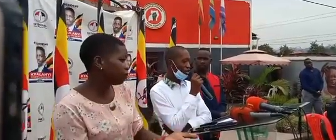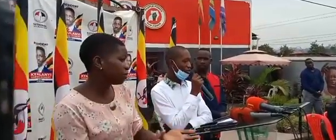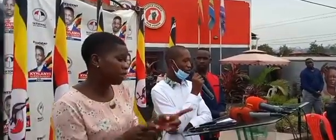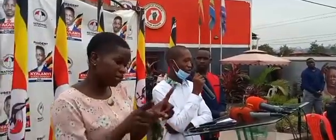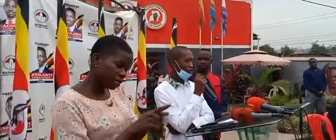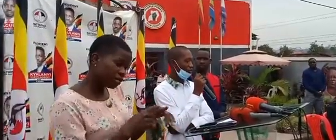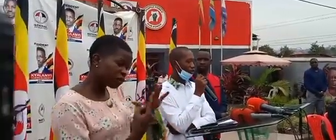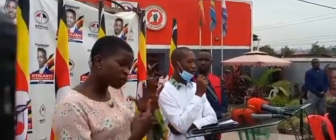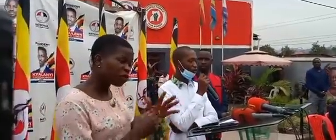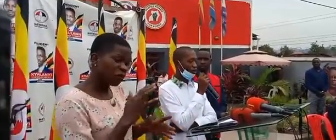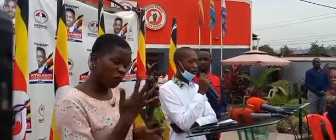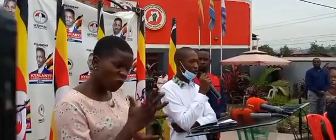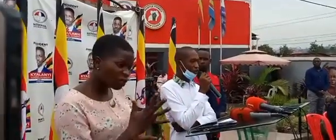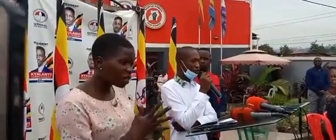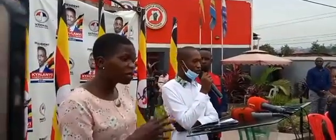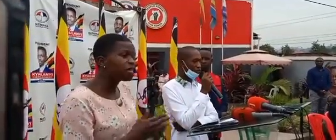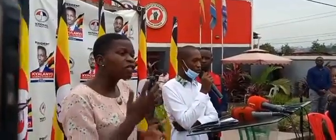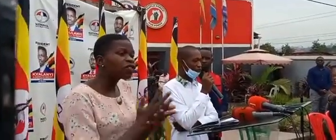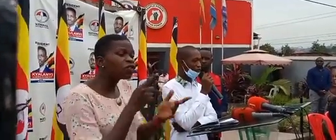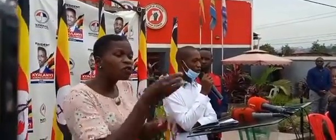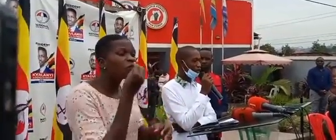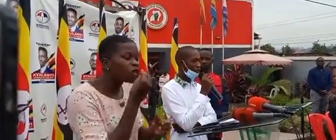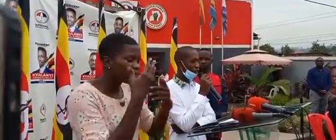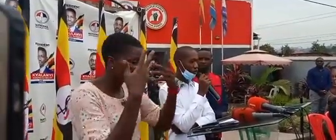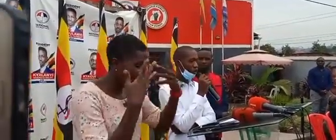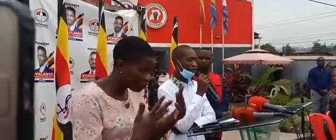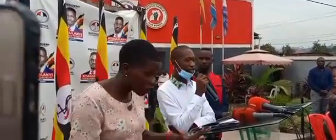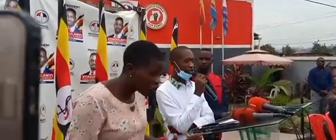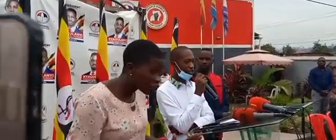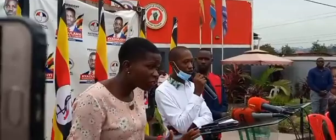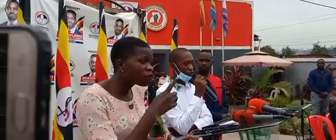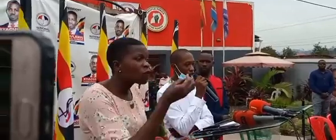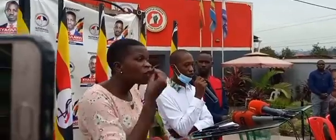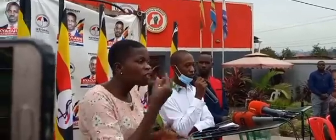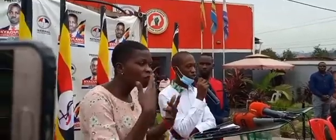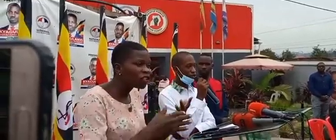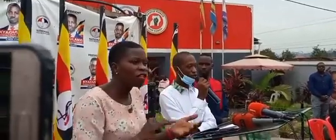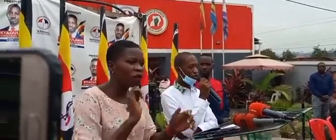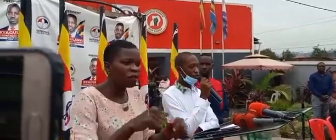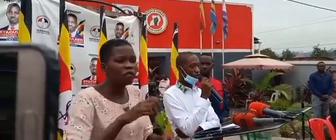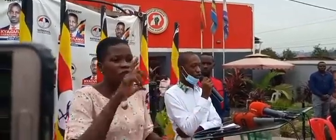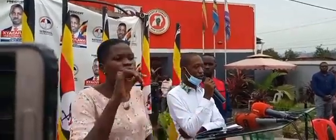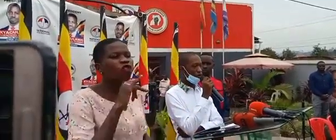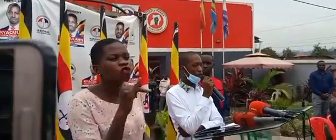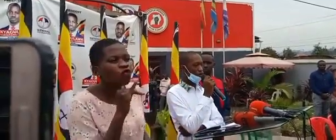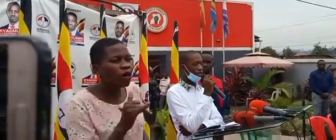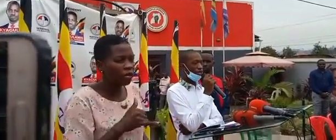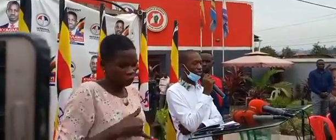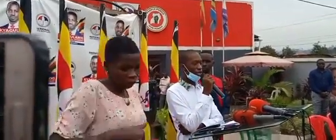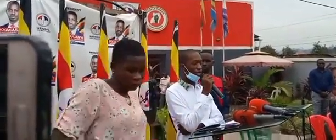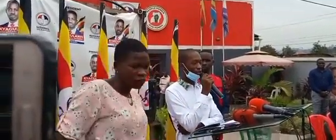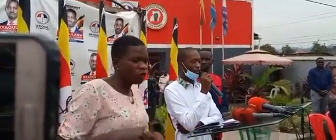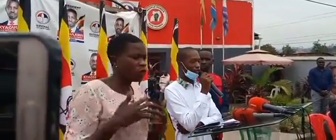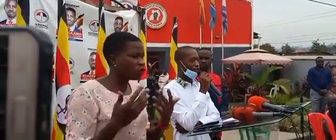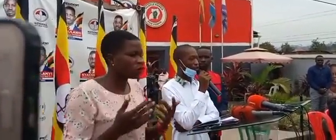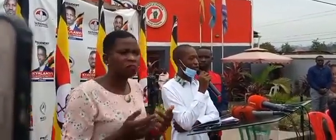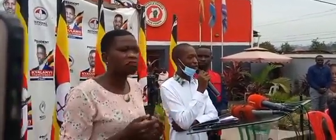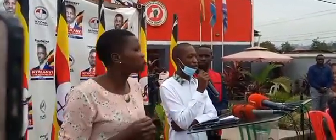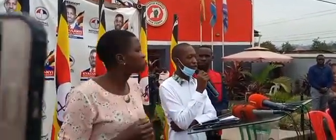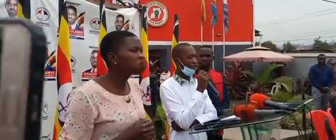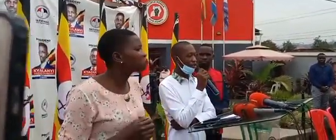Gachanwe nesonga ya mazi omuntu mumaloko ya bomutyo nga mwanje tazo kwenda okweta uza kova okweta asanga